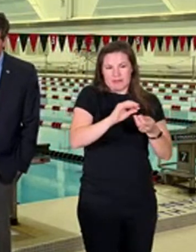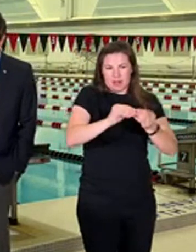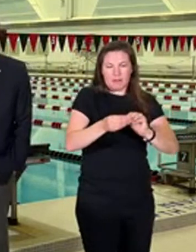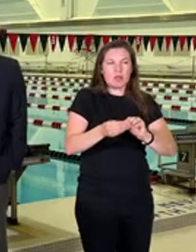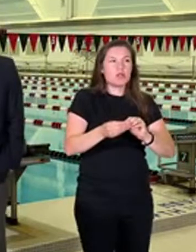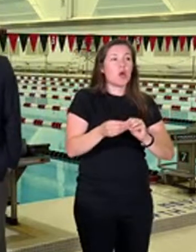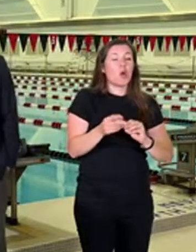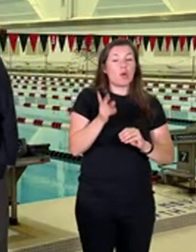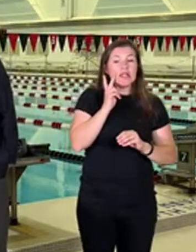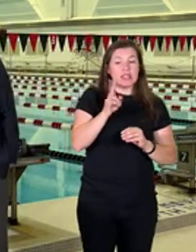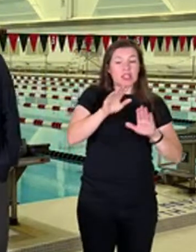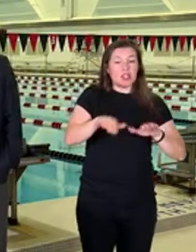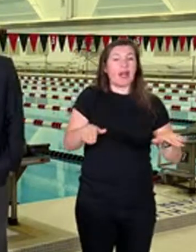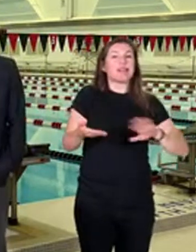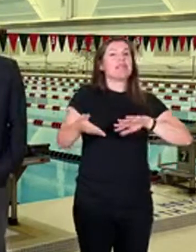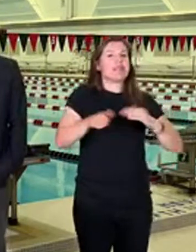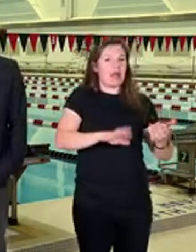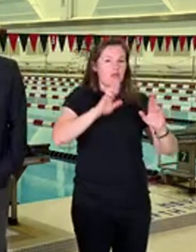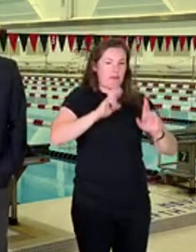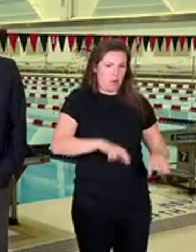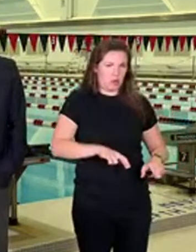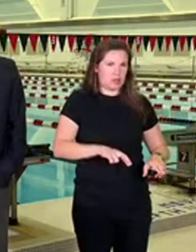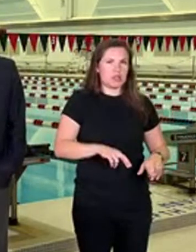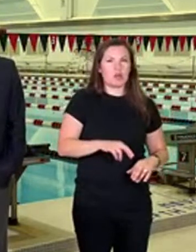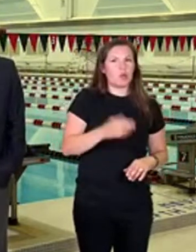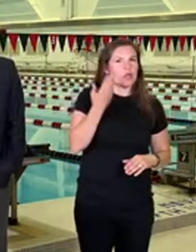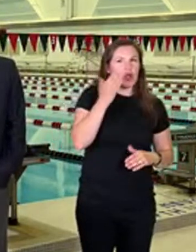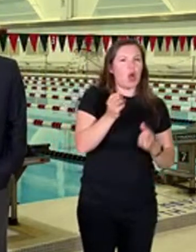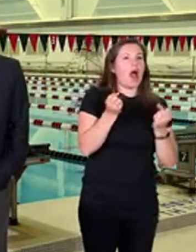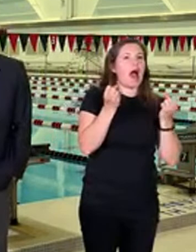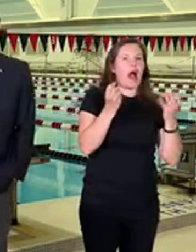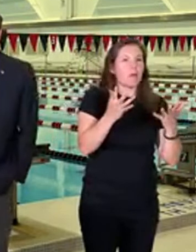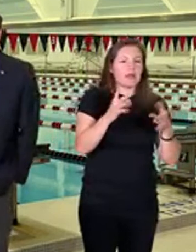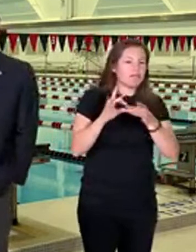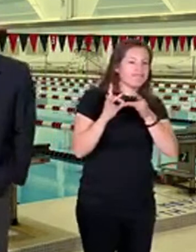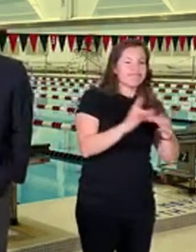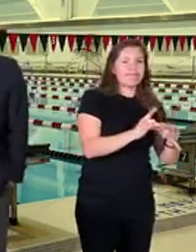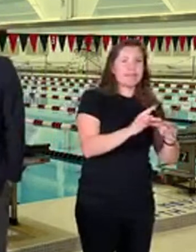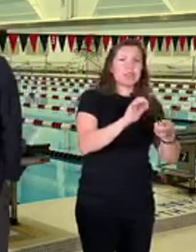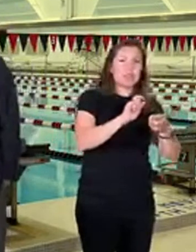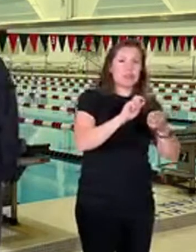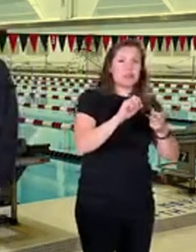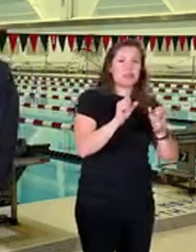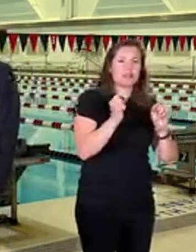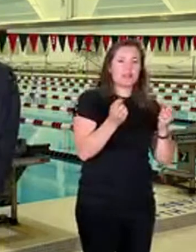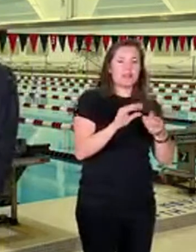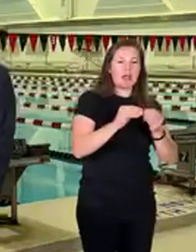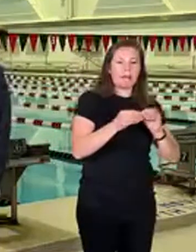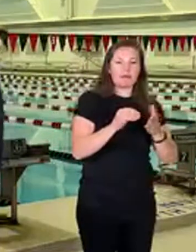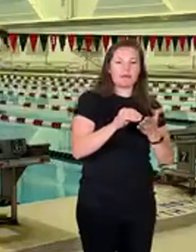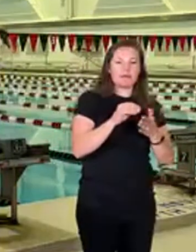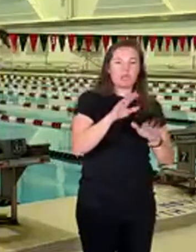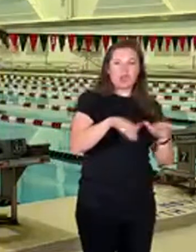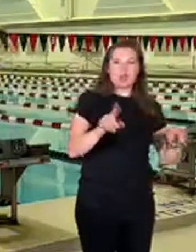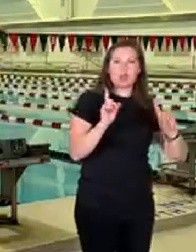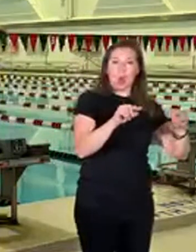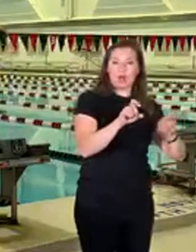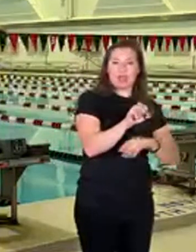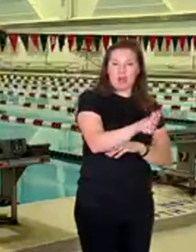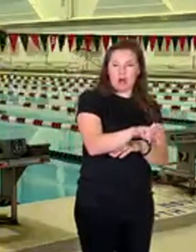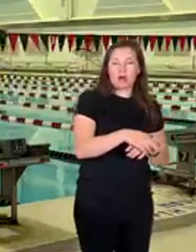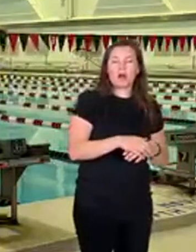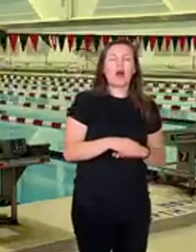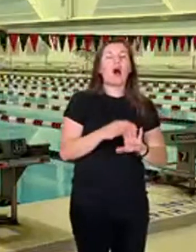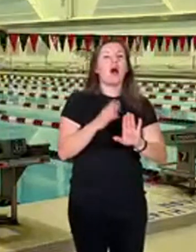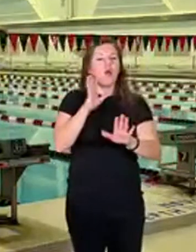the child fatality reports, and we don't see the emergency department visits. I will note that once we